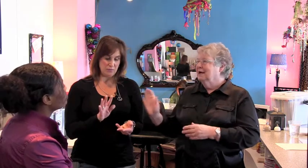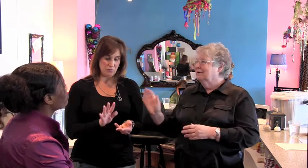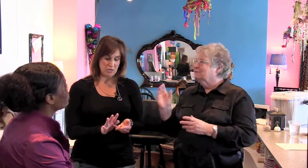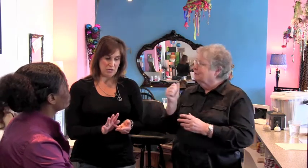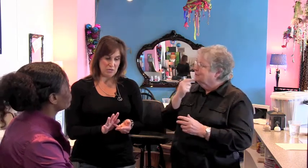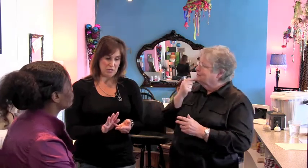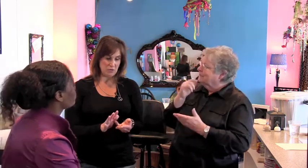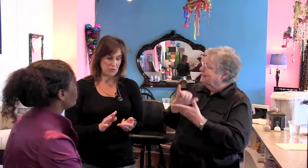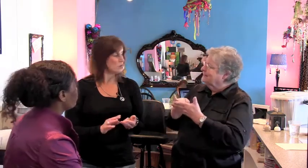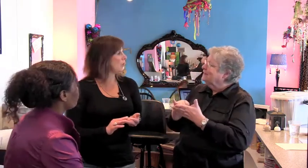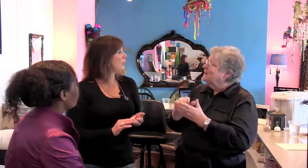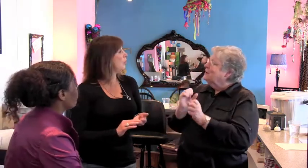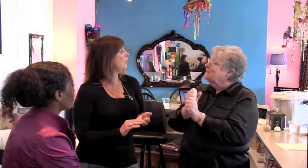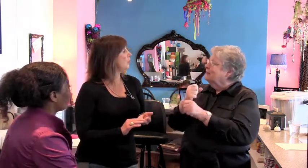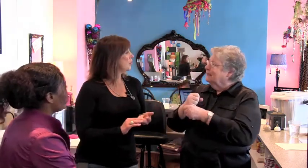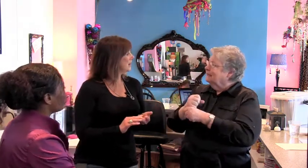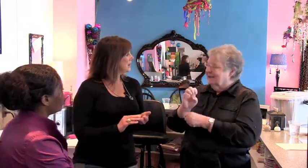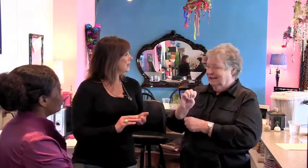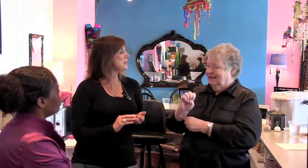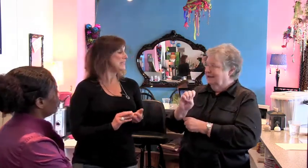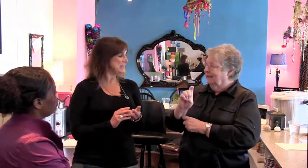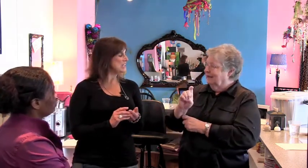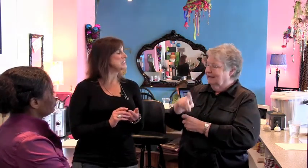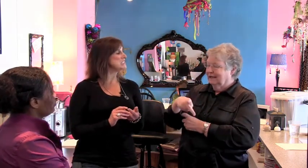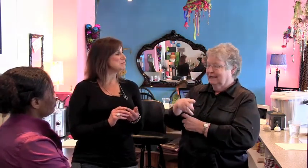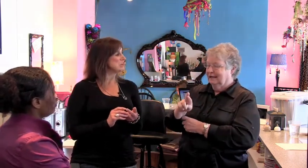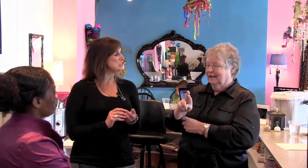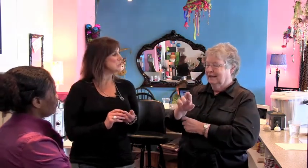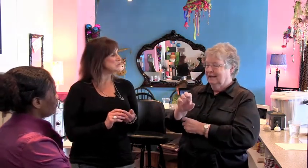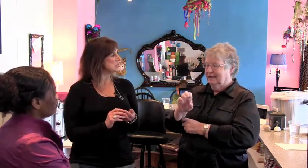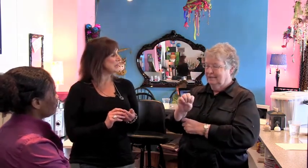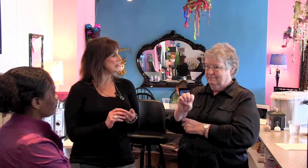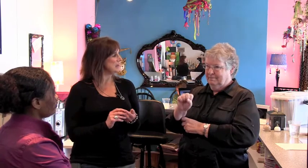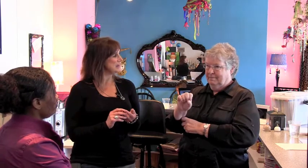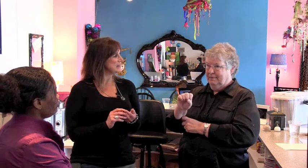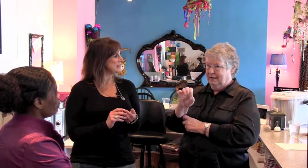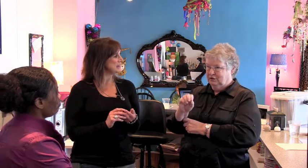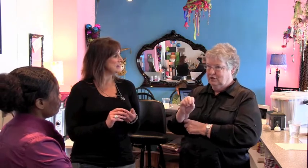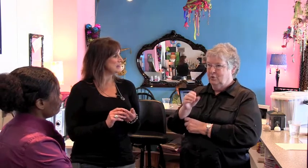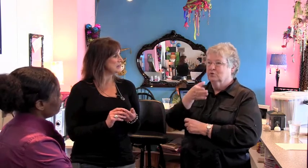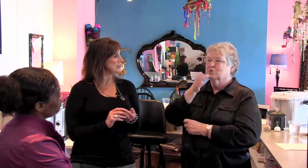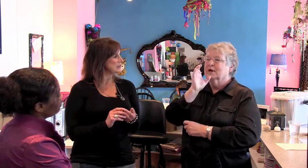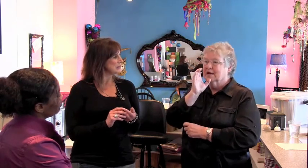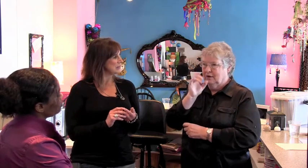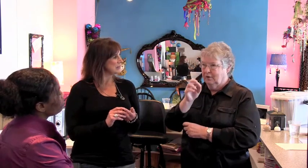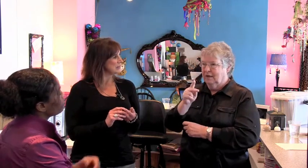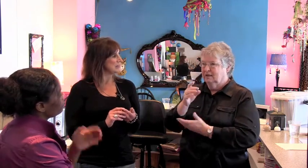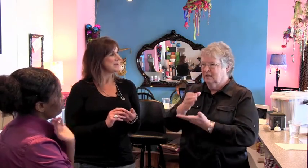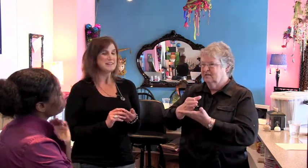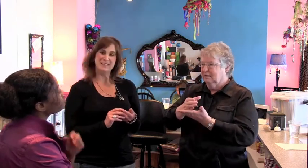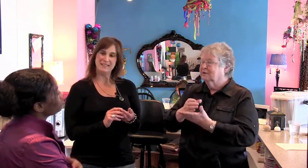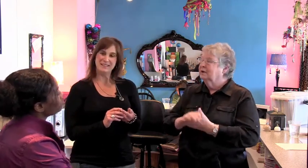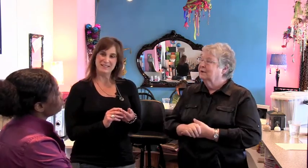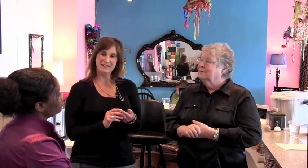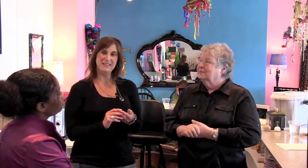and then I'm sorry, could you say that again? Oh, making an espresso drink,